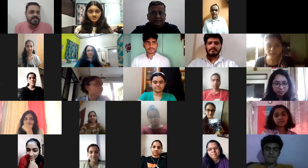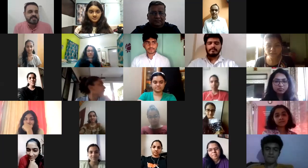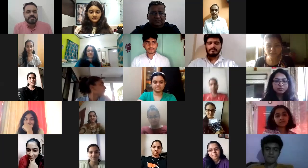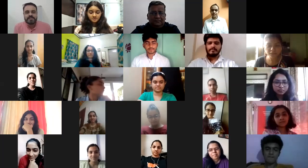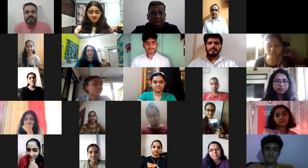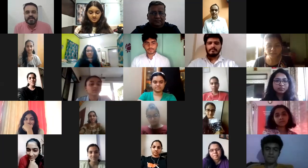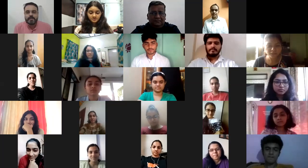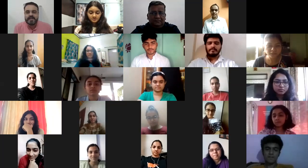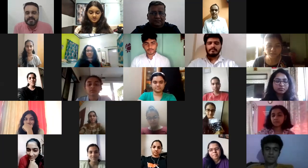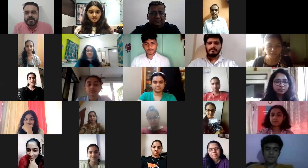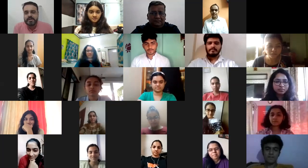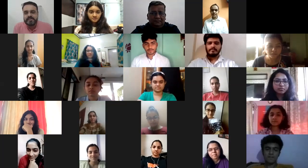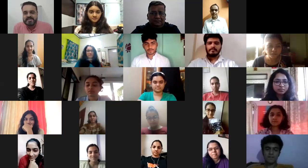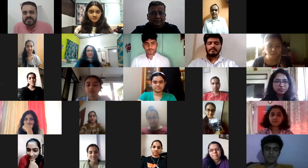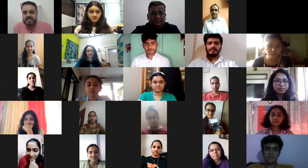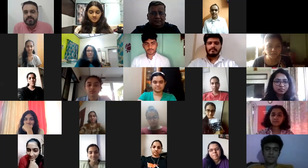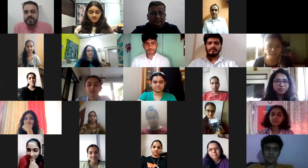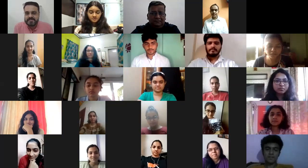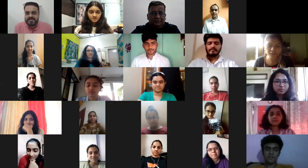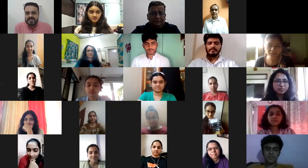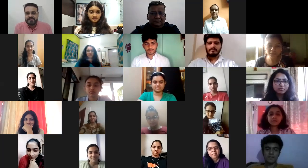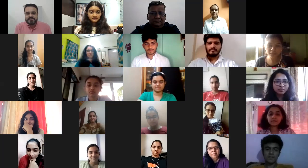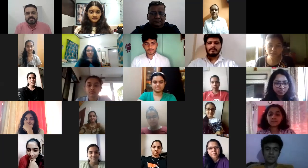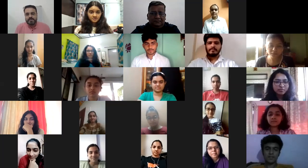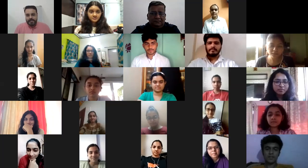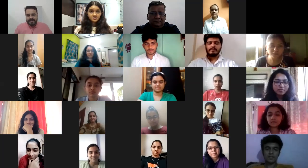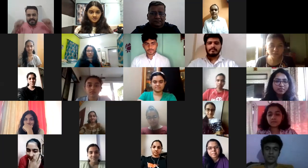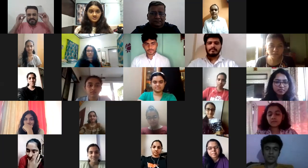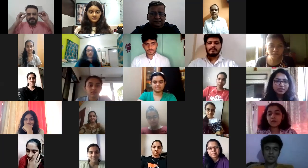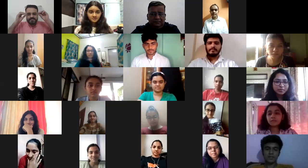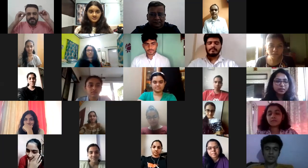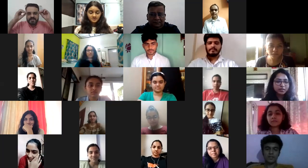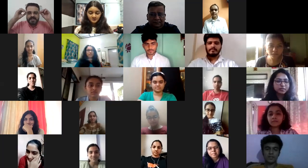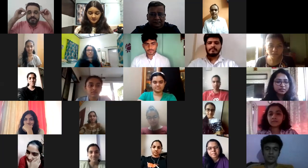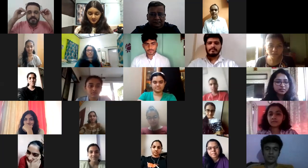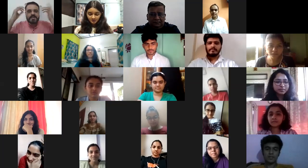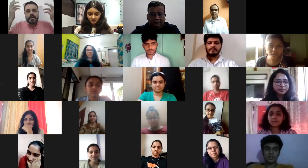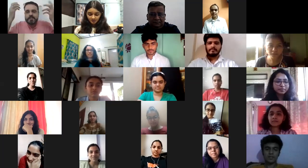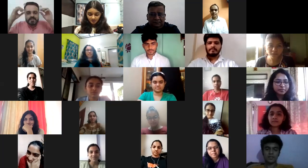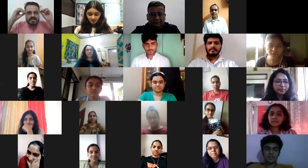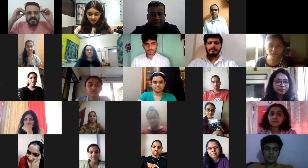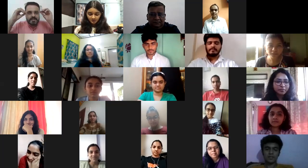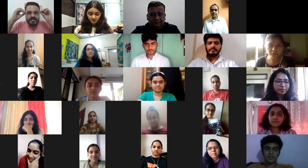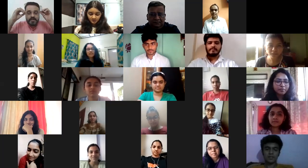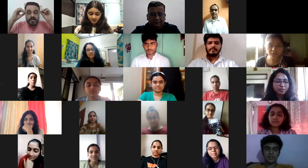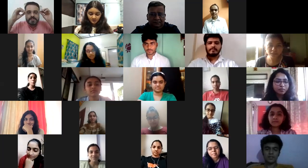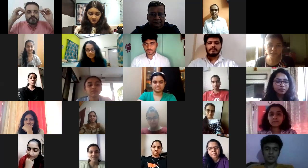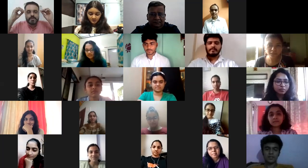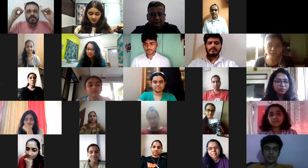result, we are requiring some kind of an assistive device, which is called spectacles. It has become a normal. It is something very normal, so we don't even look